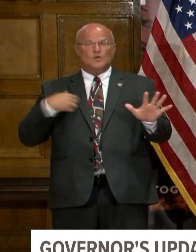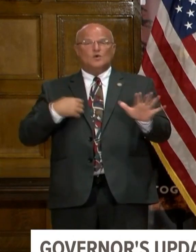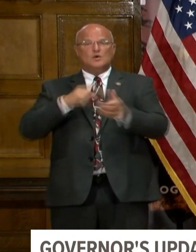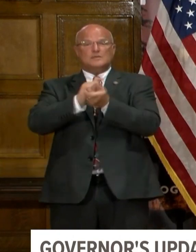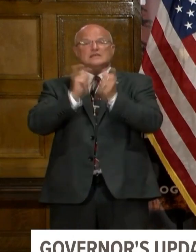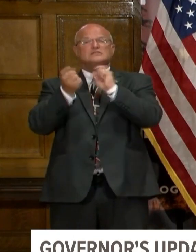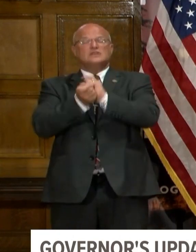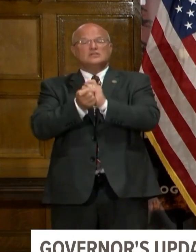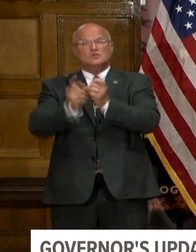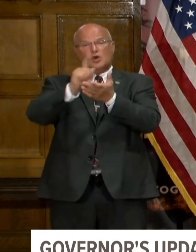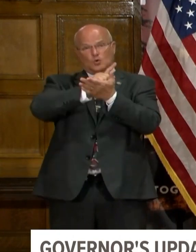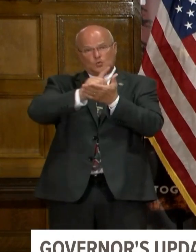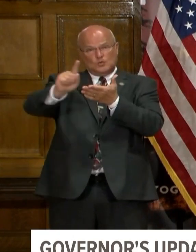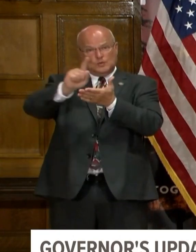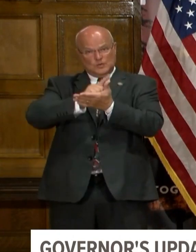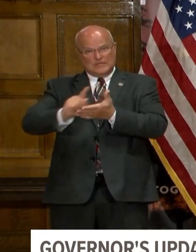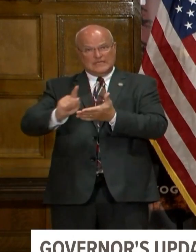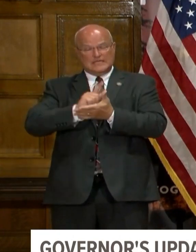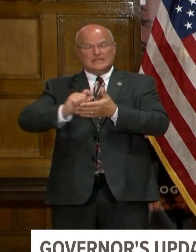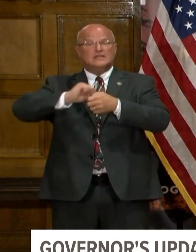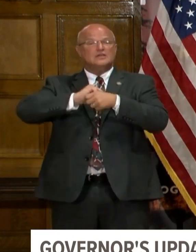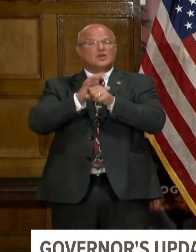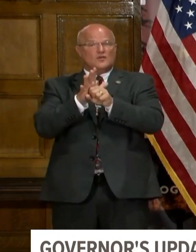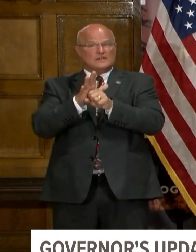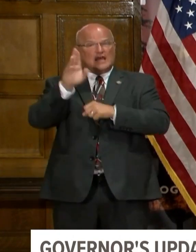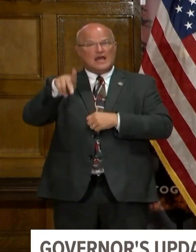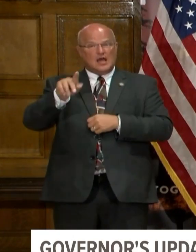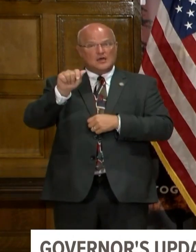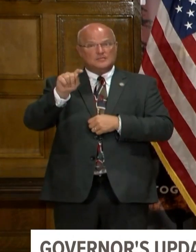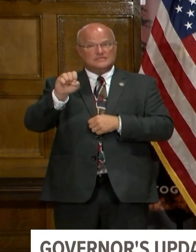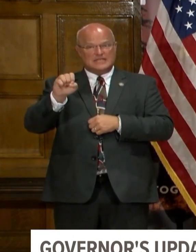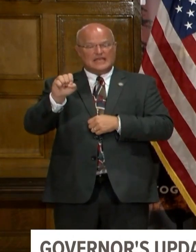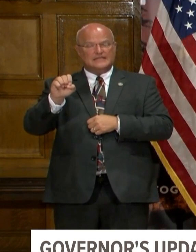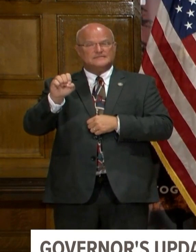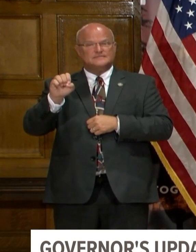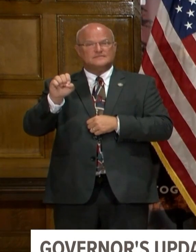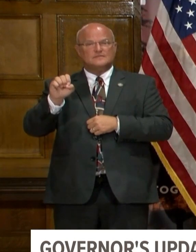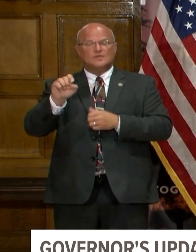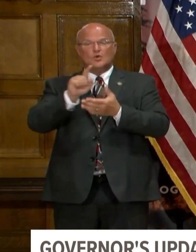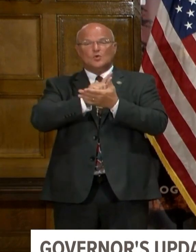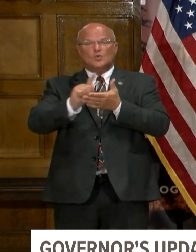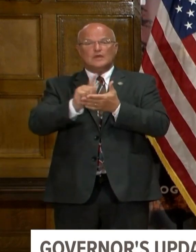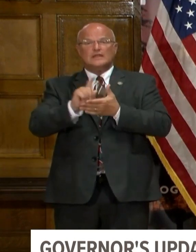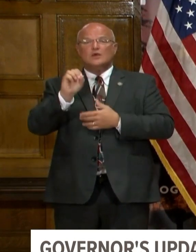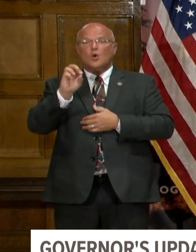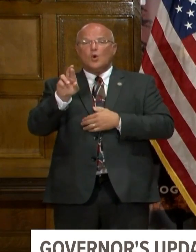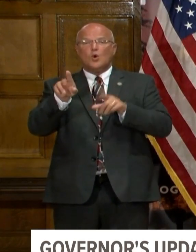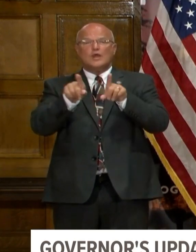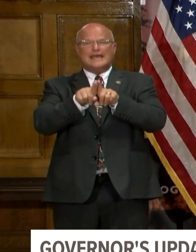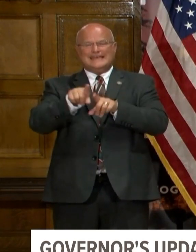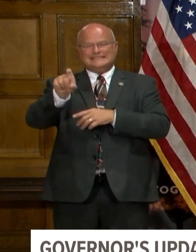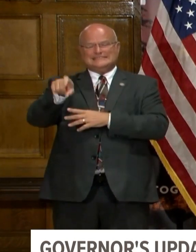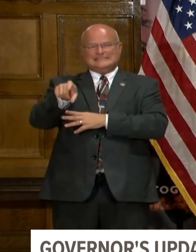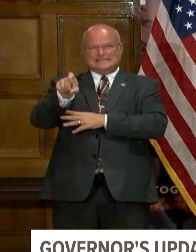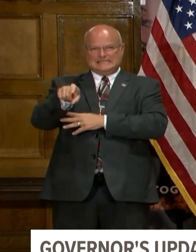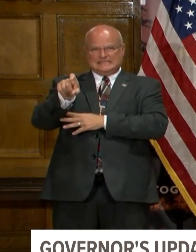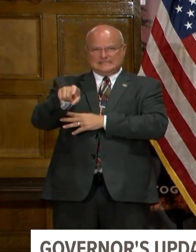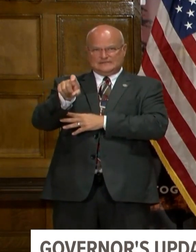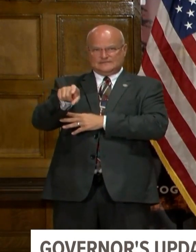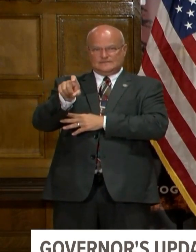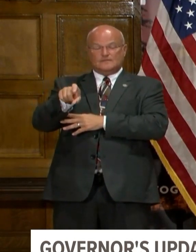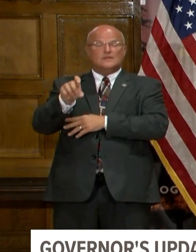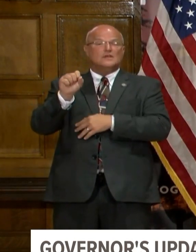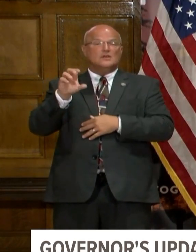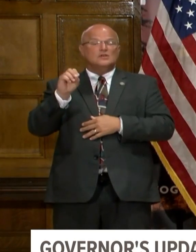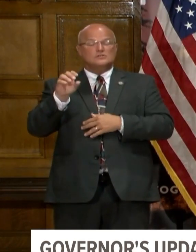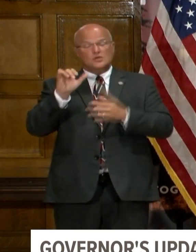switching to a weekly COVID-19 update format, weekly or as necessary.